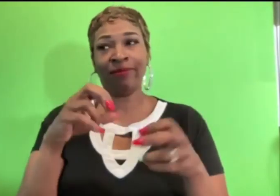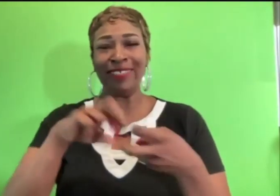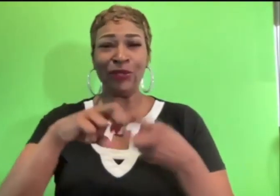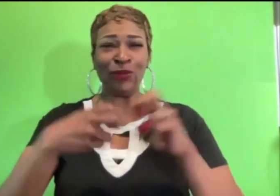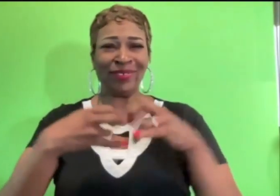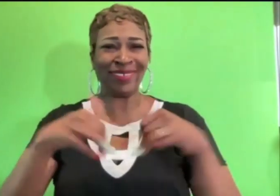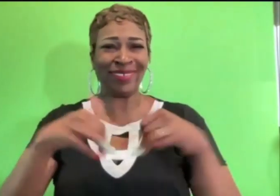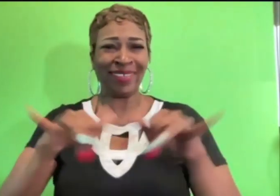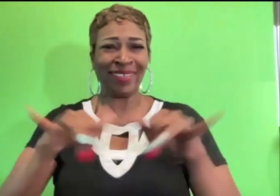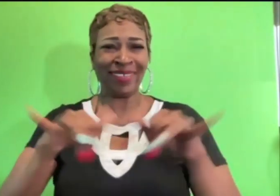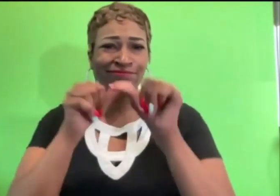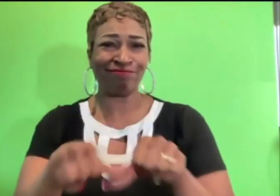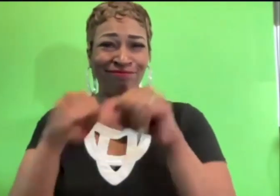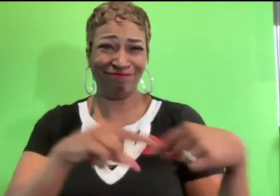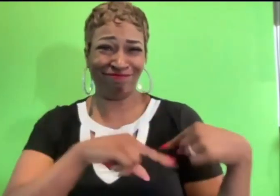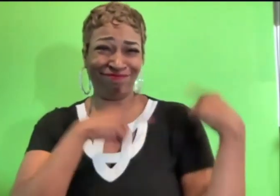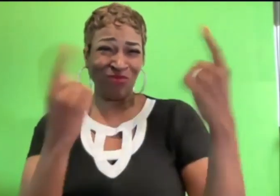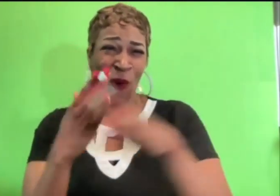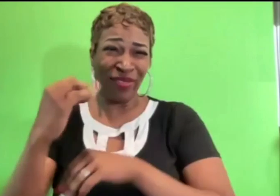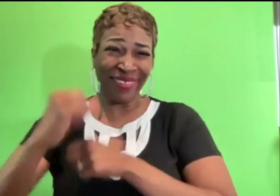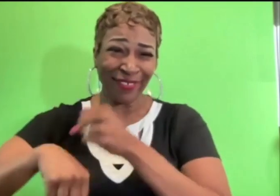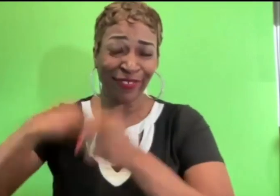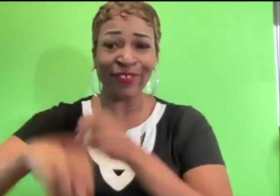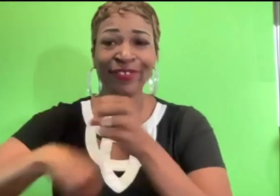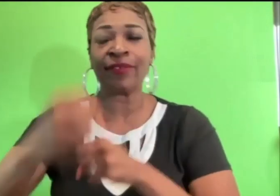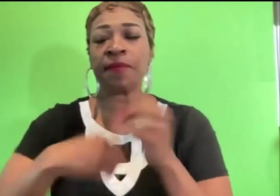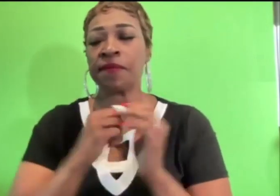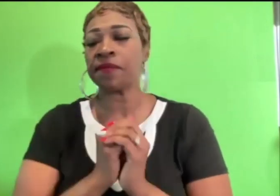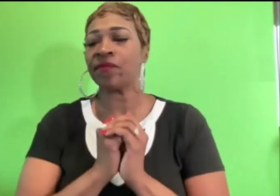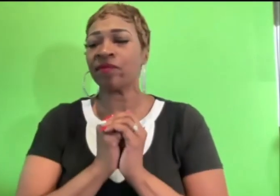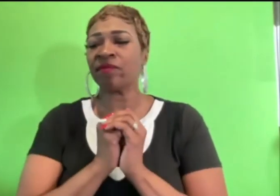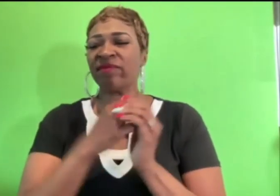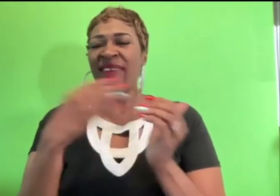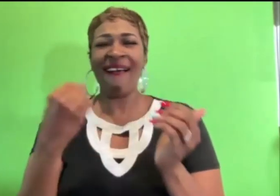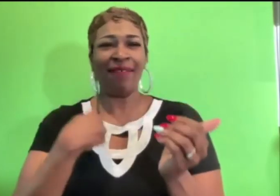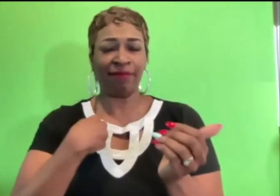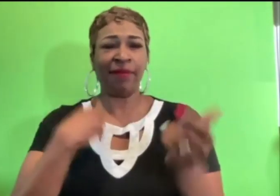It's really heartbreaking that this issue is perpetuated over these years.